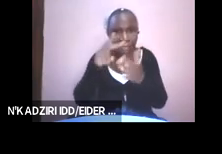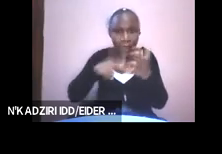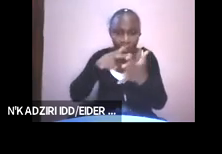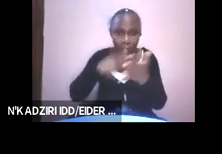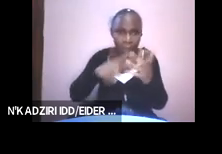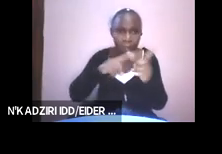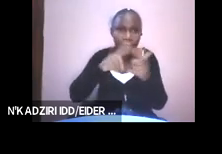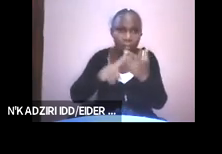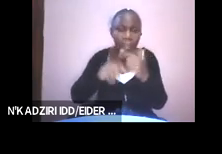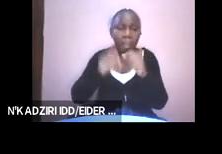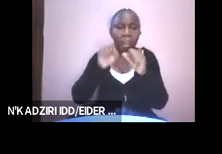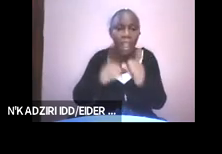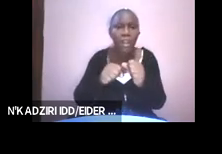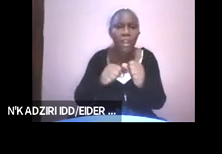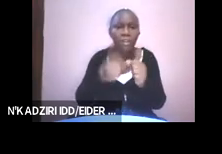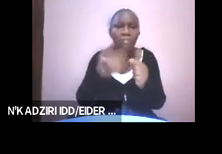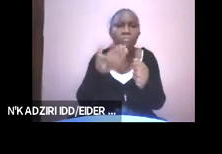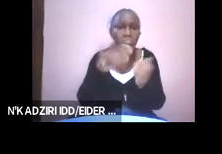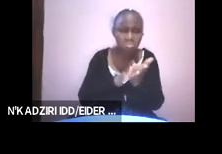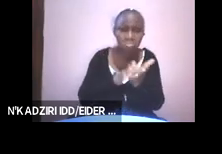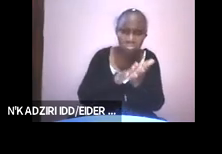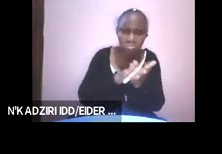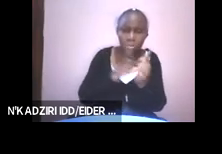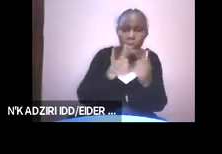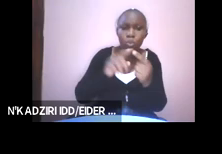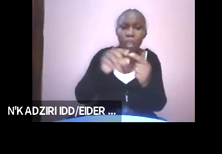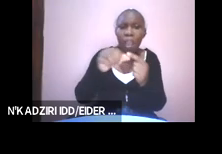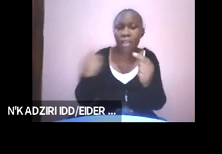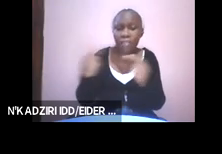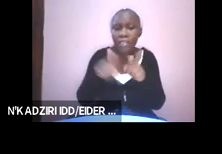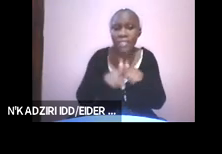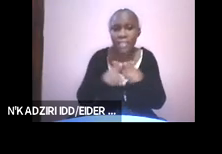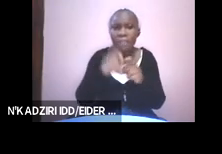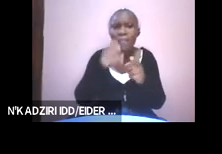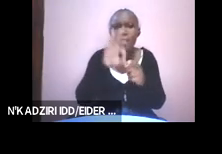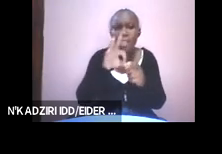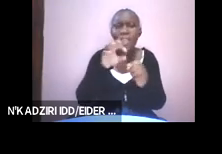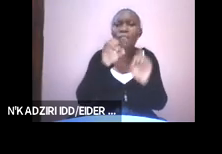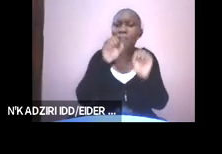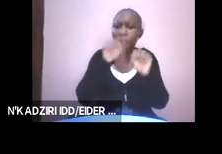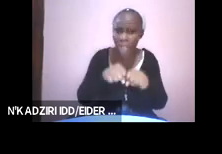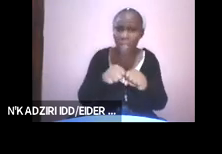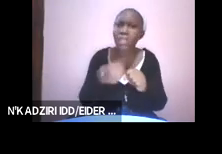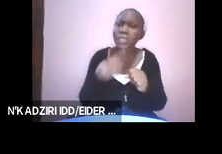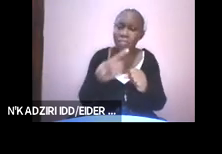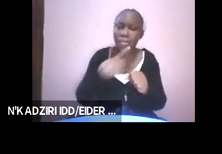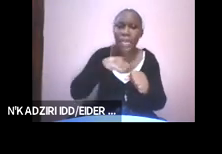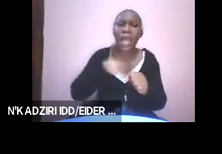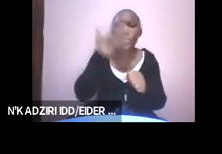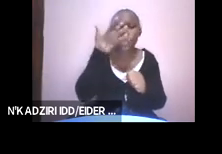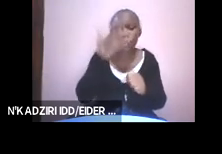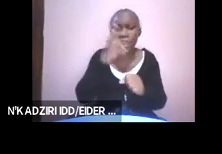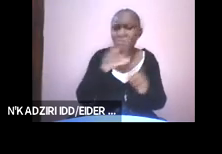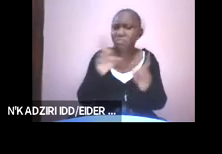So would you recommend this to others? If so, why? If not, why not? So it would also be good to